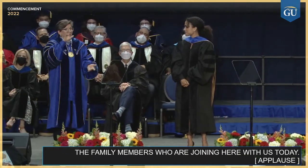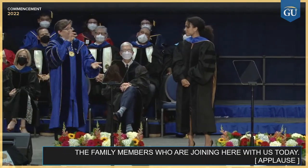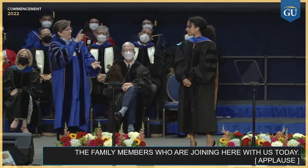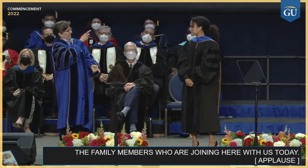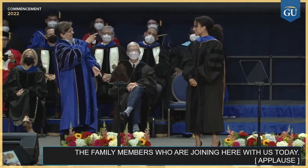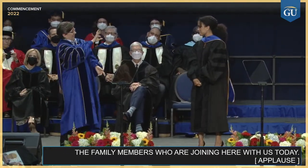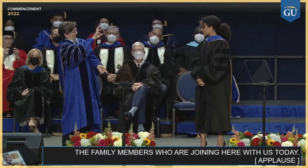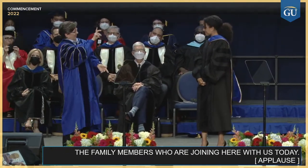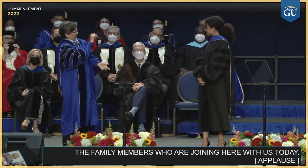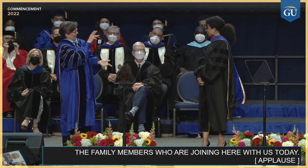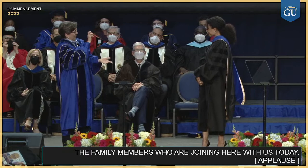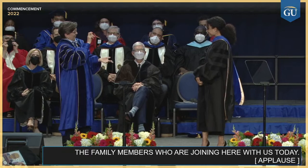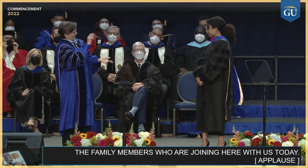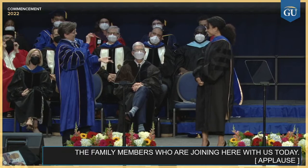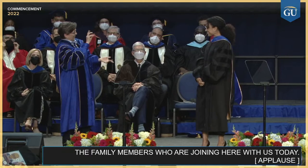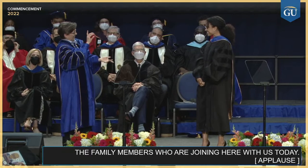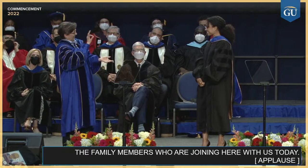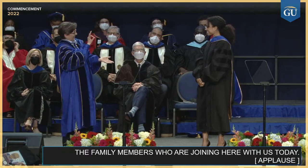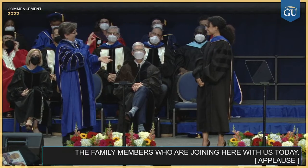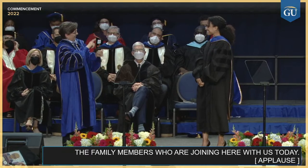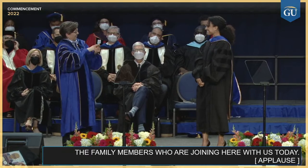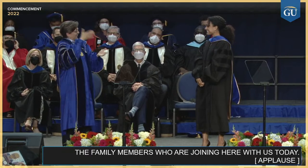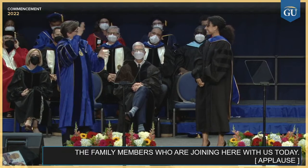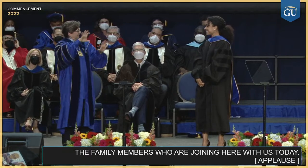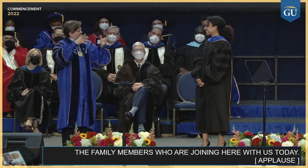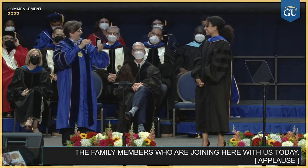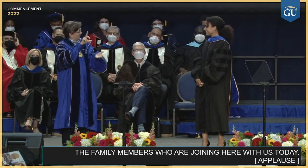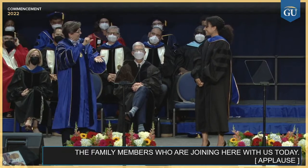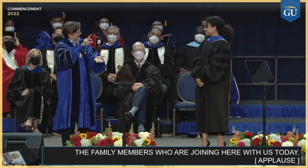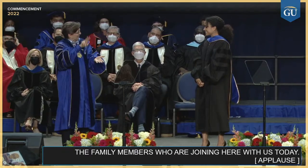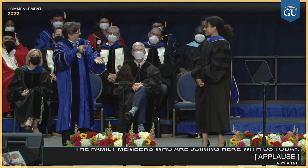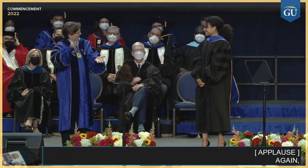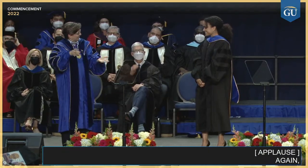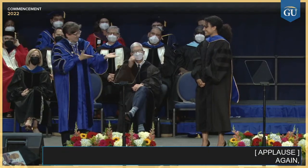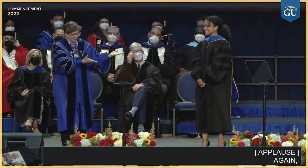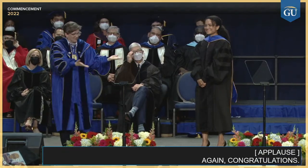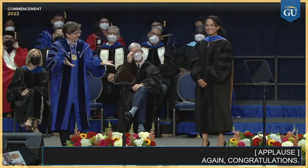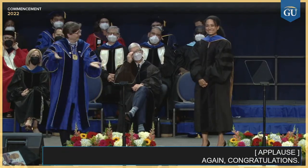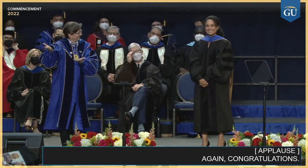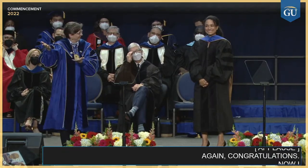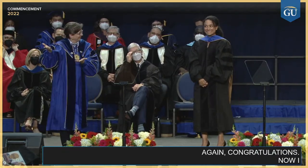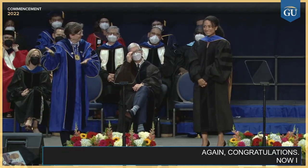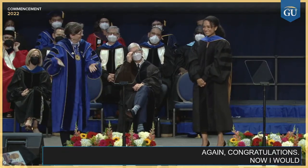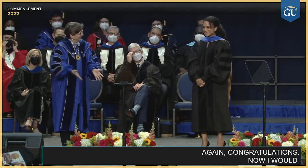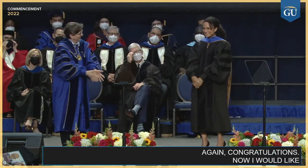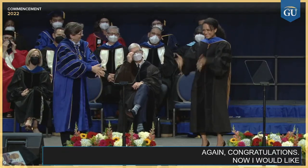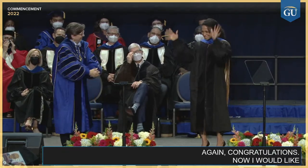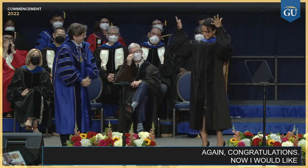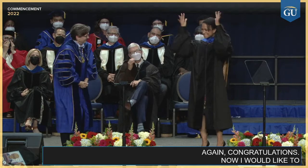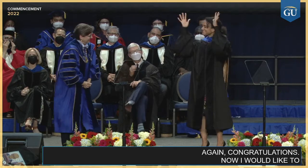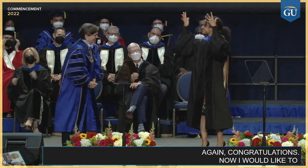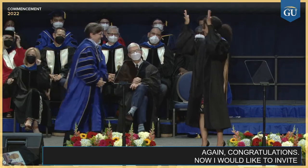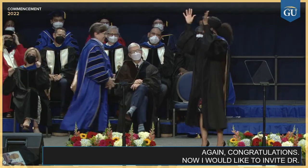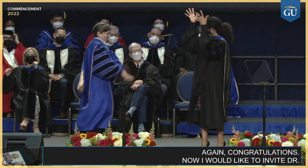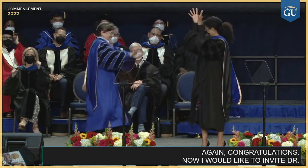Now, I would like to invite Dr. Lauren Ridloff to address the class of 2022.